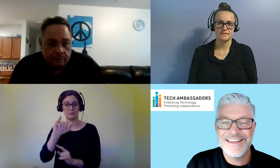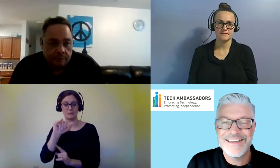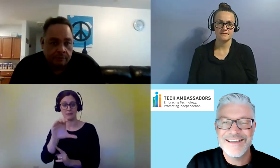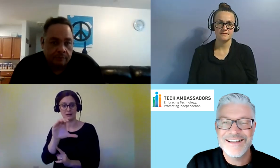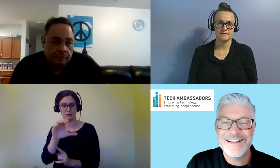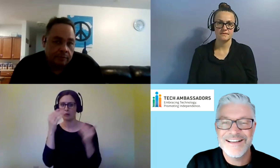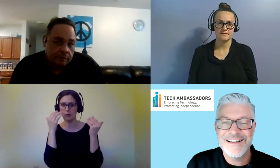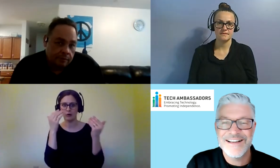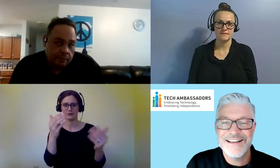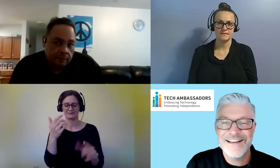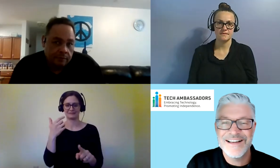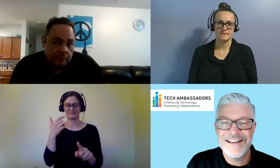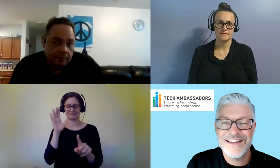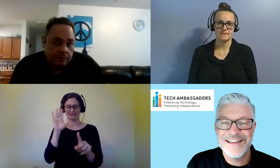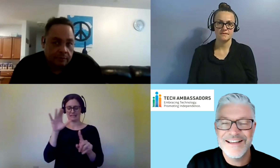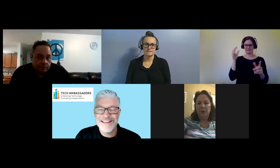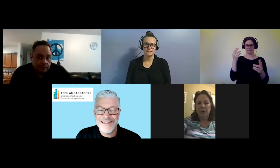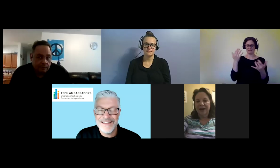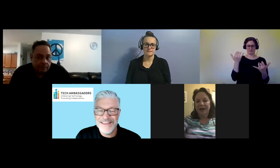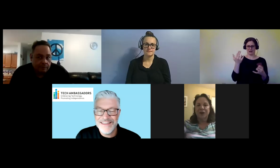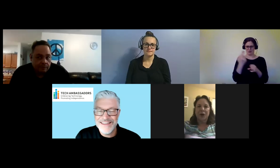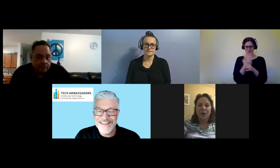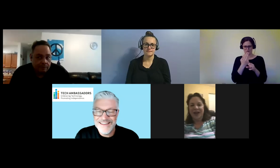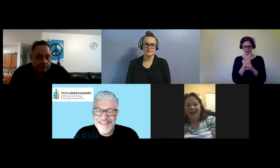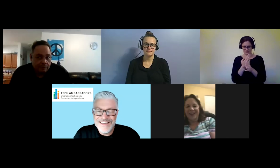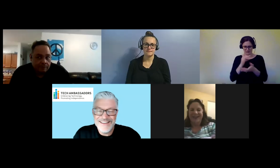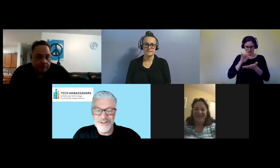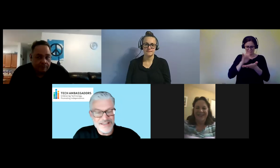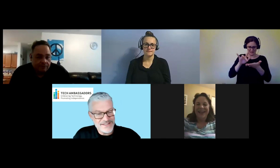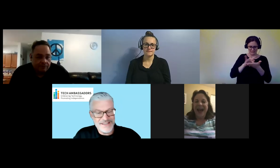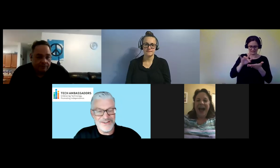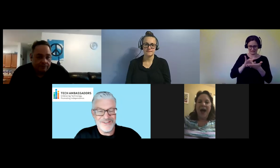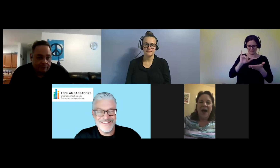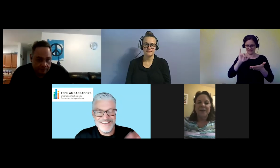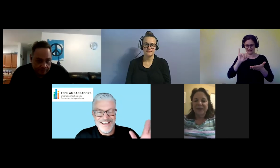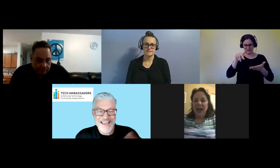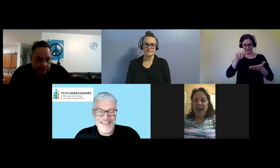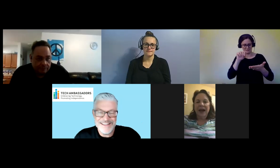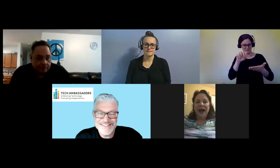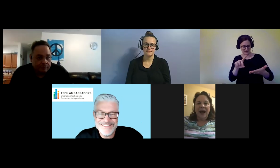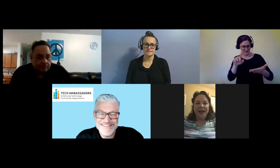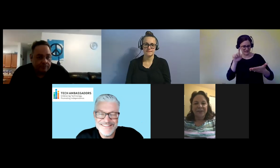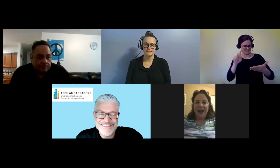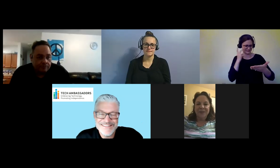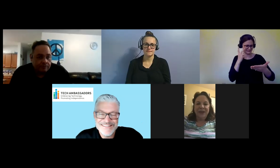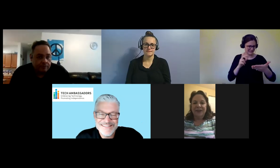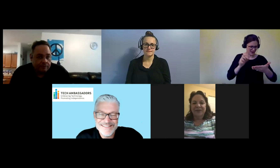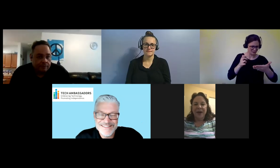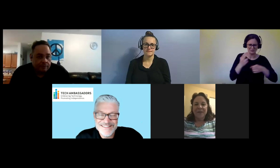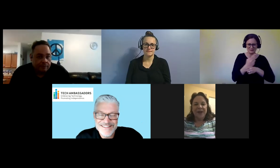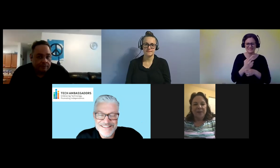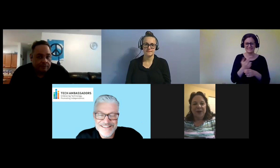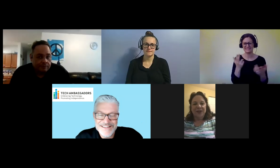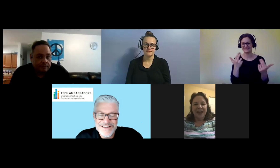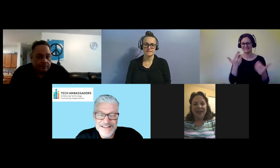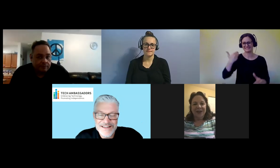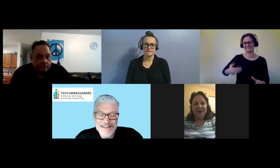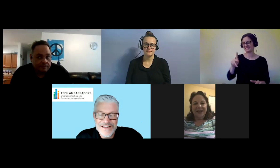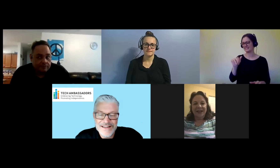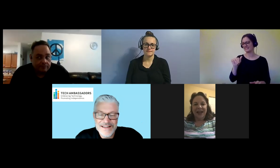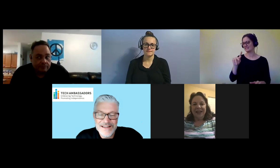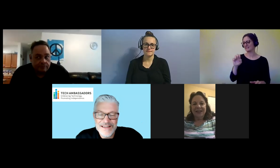Oh, I have to figure, I'm on my iPad, so I had to figure out where it had to go. Okay. We can see you. Hi. I'm Kate Fatman, and I'm with the